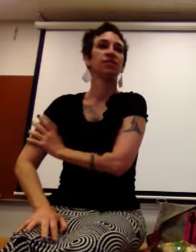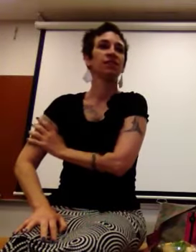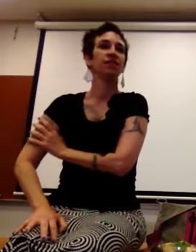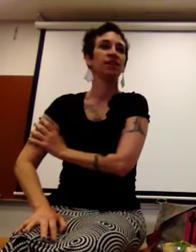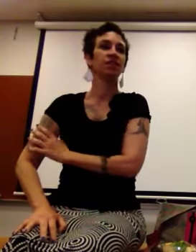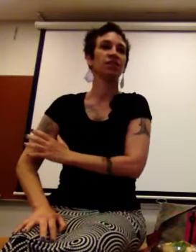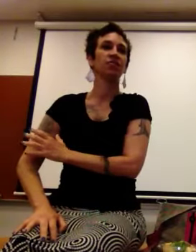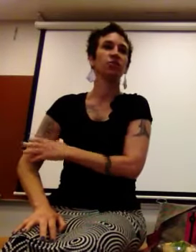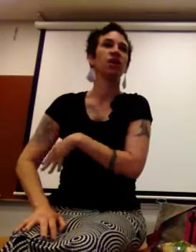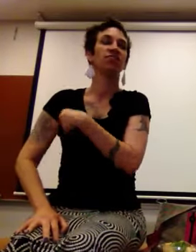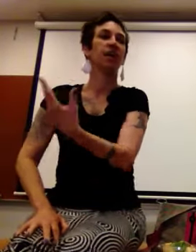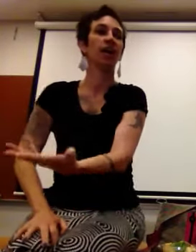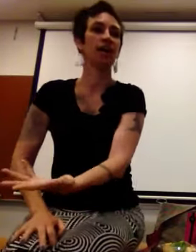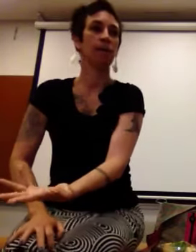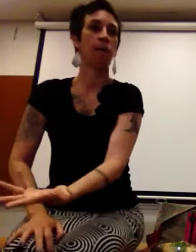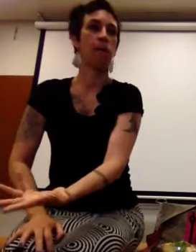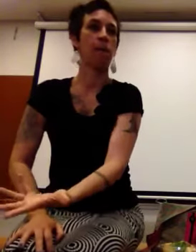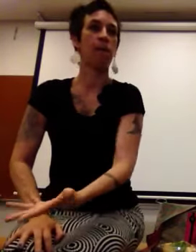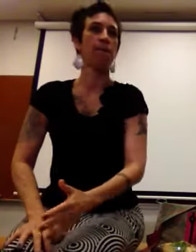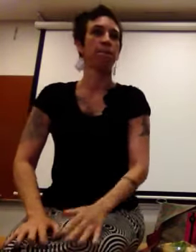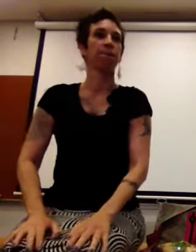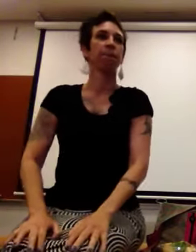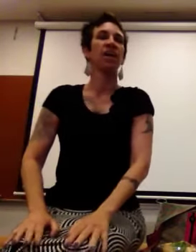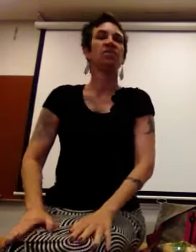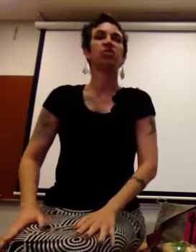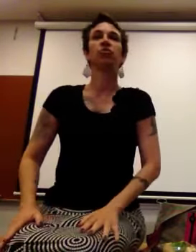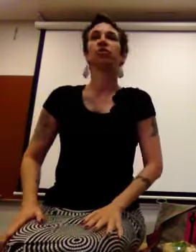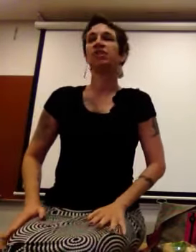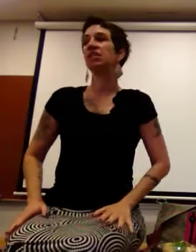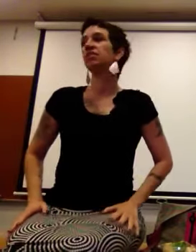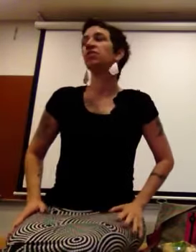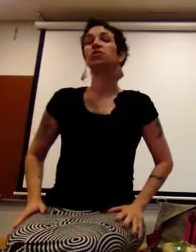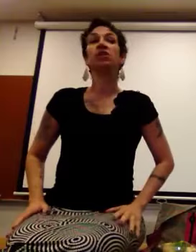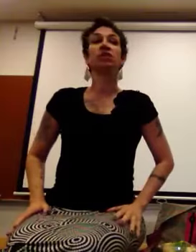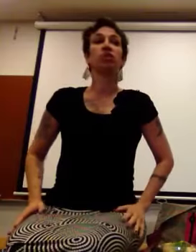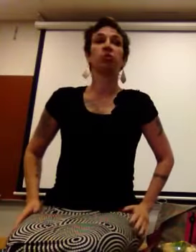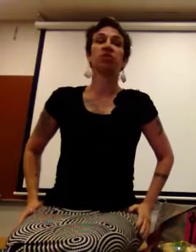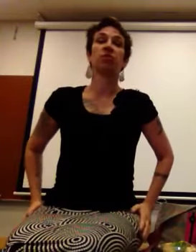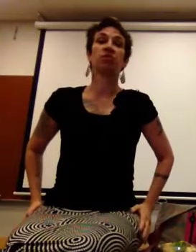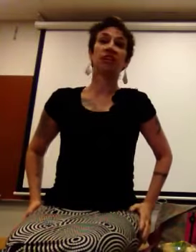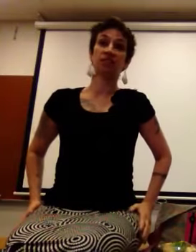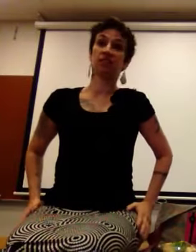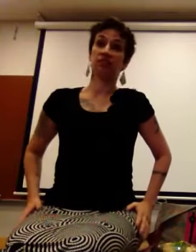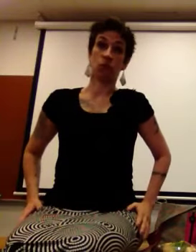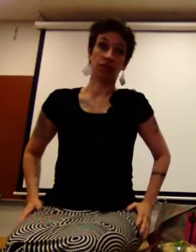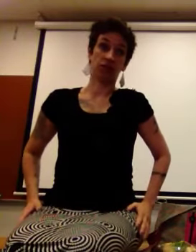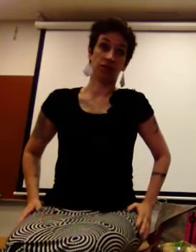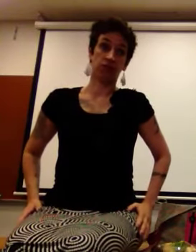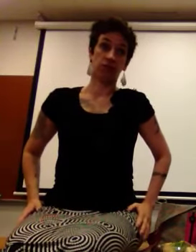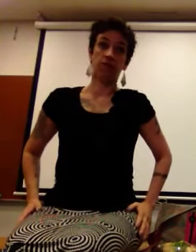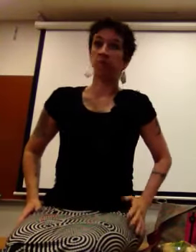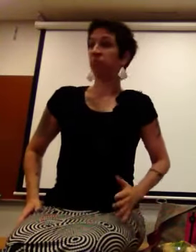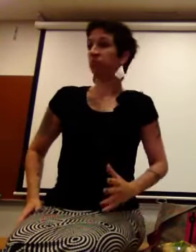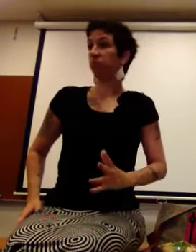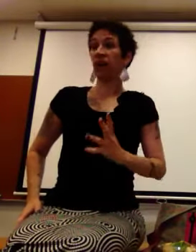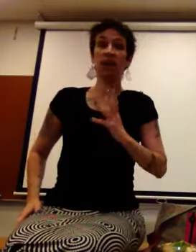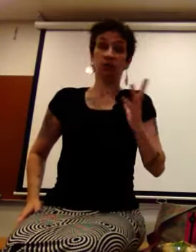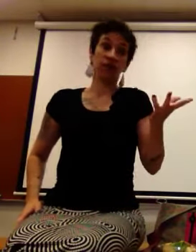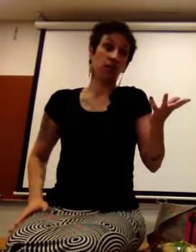It actually gives you a lot of time. And so the thing is, you can interpret simultaneously if you want to. I don't care what you